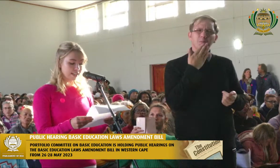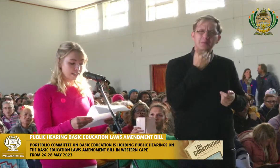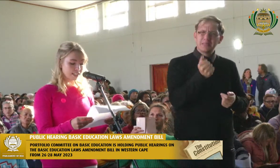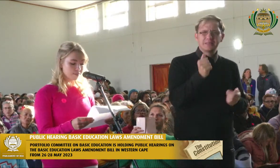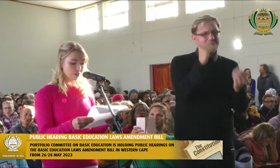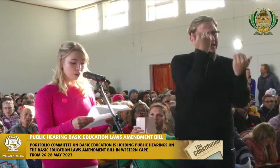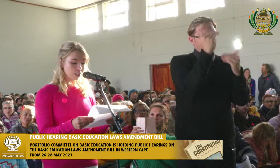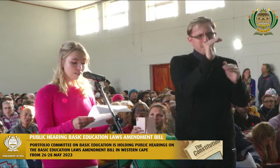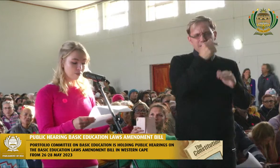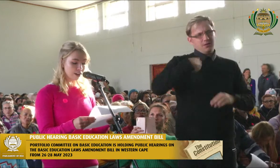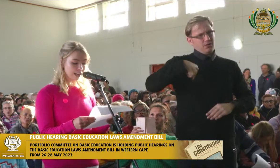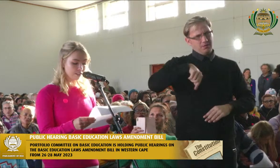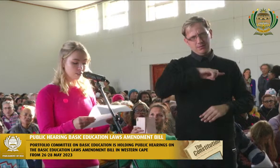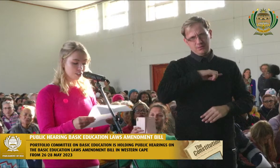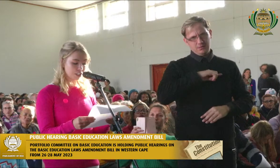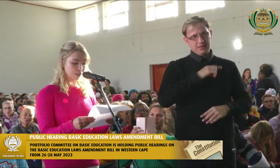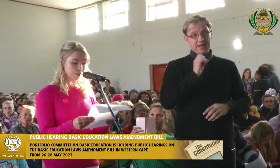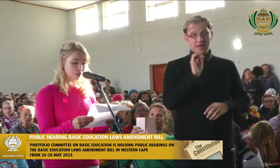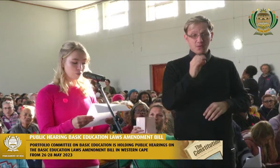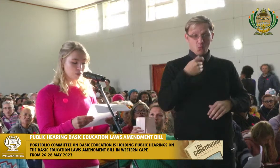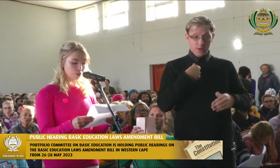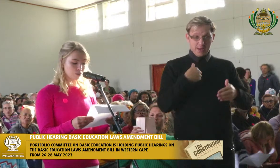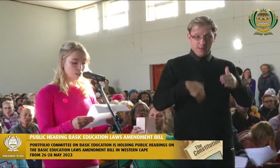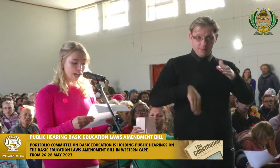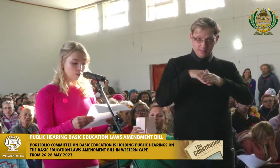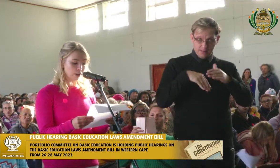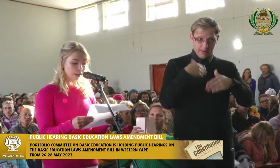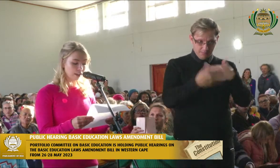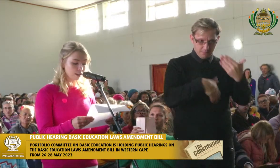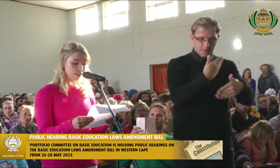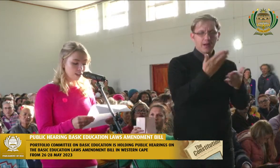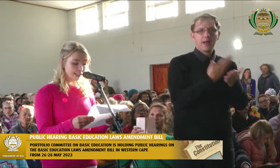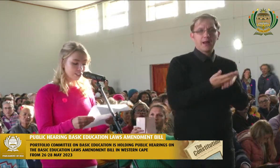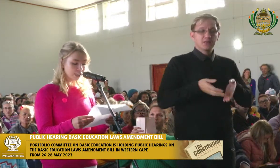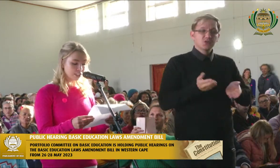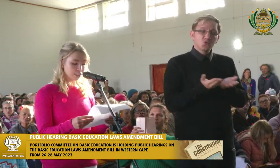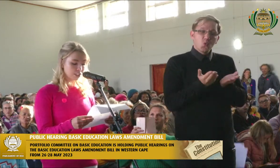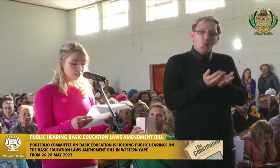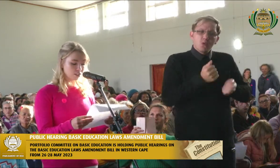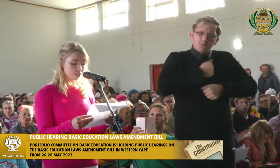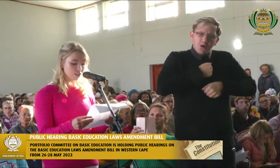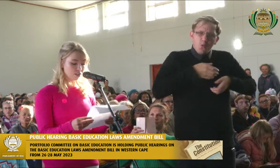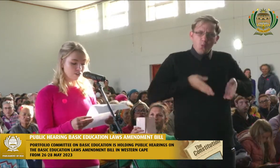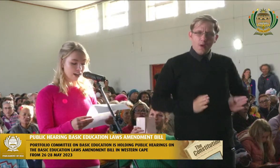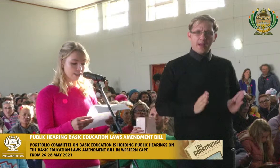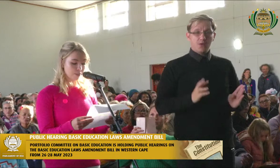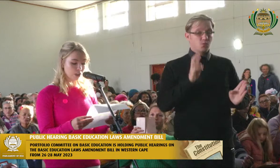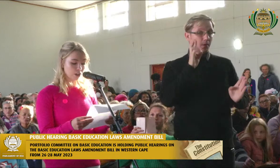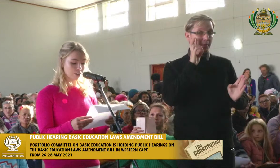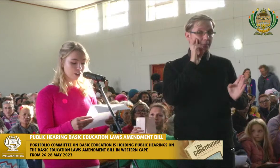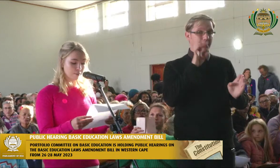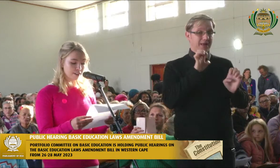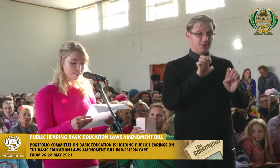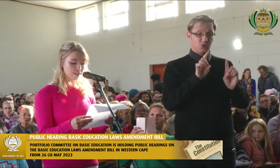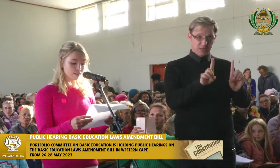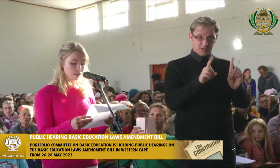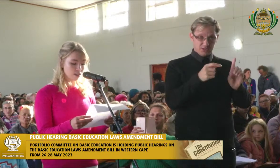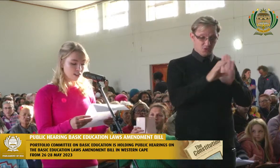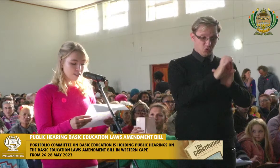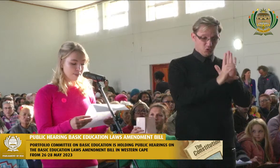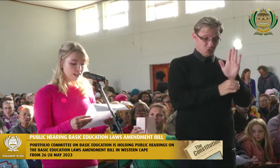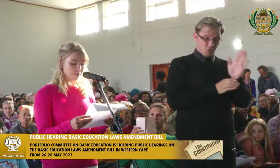potential is endless, but only if we are allowed to continue with school our way. Education is a constitutional right belonging to our